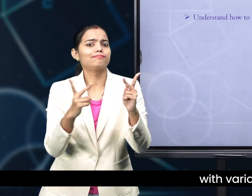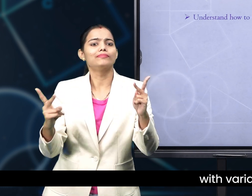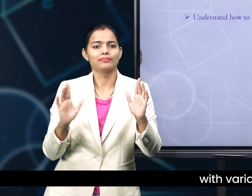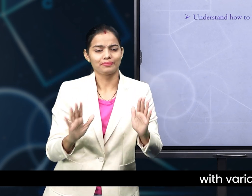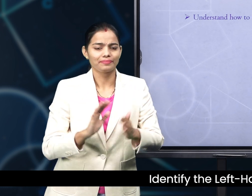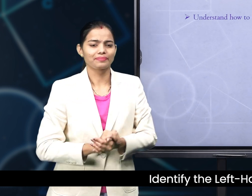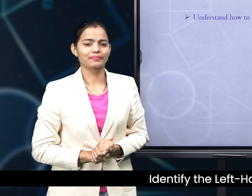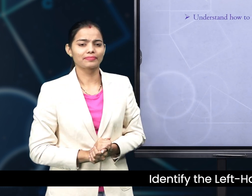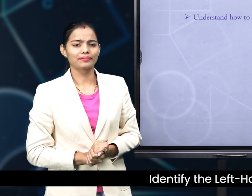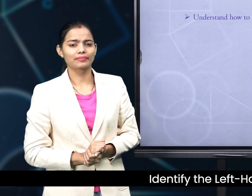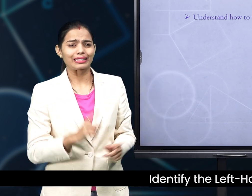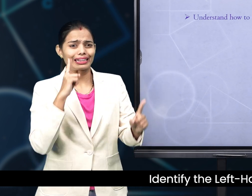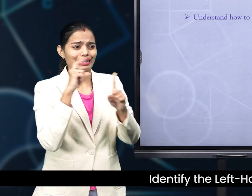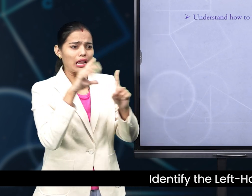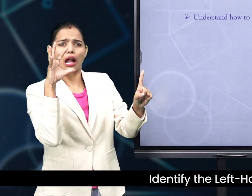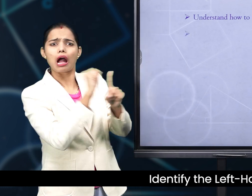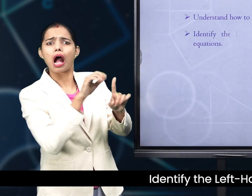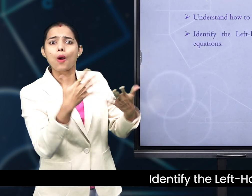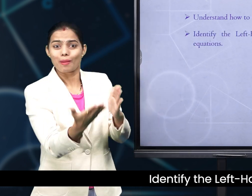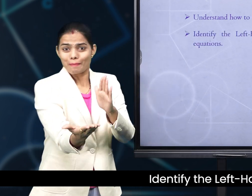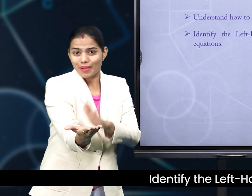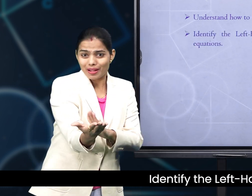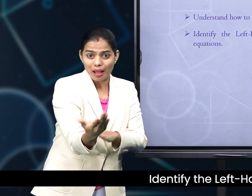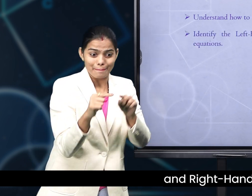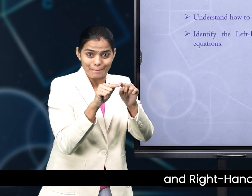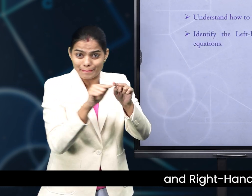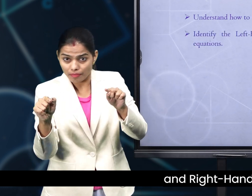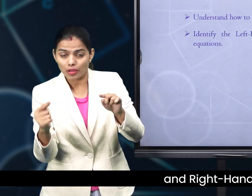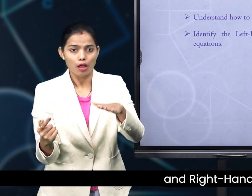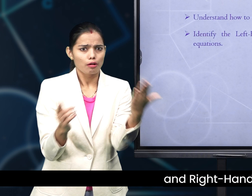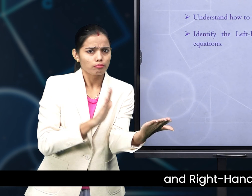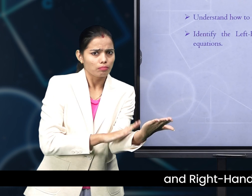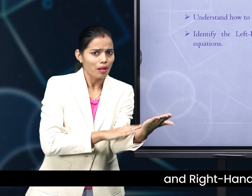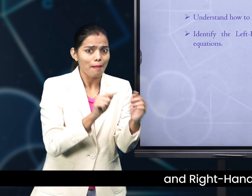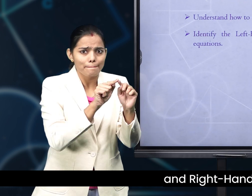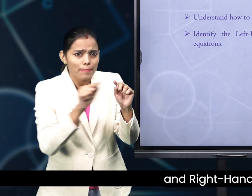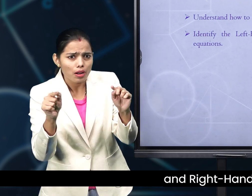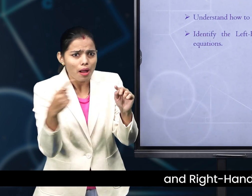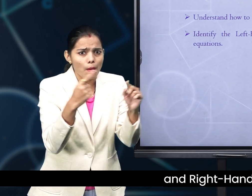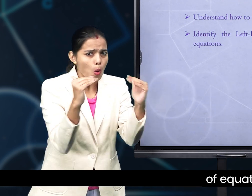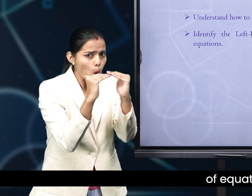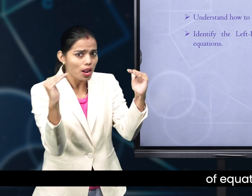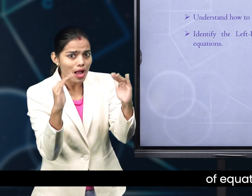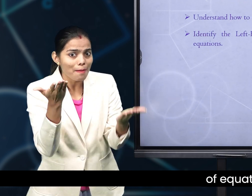variables. Identify the left-hand side LHS and right-hand side RHS of